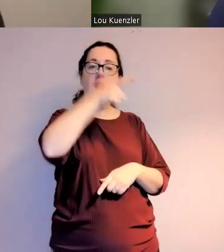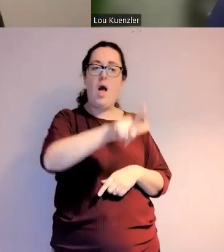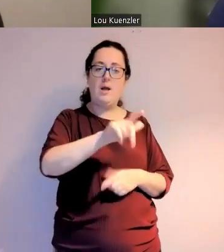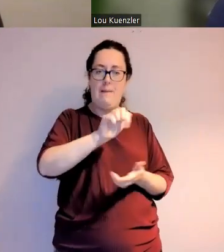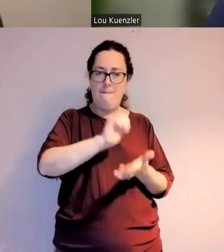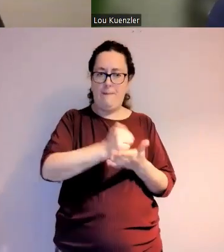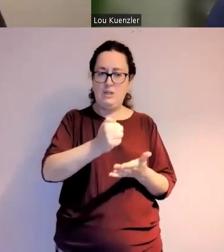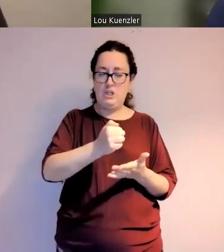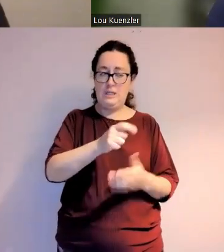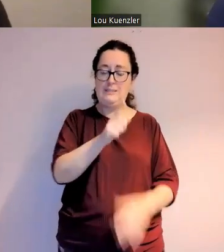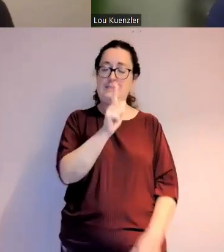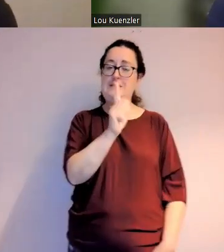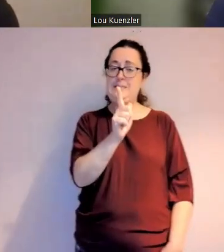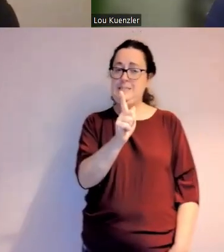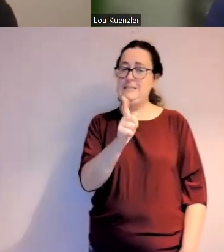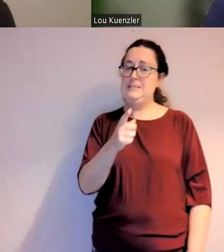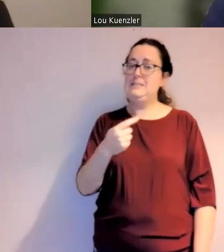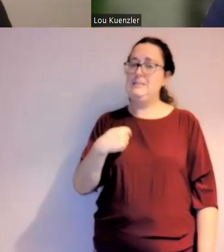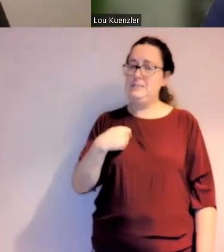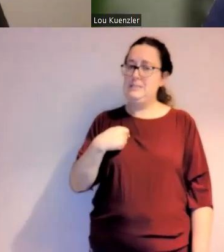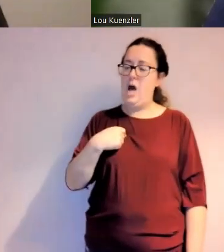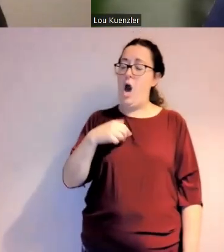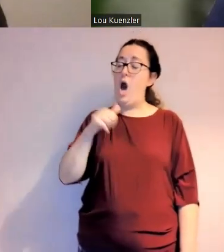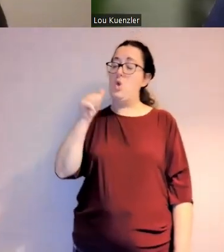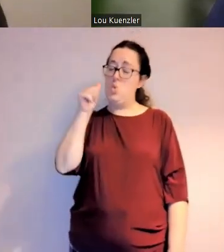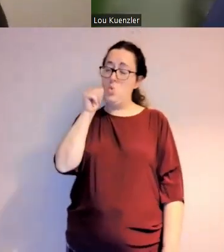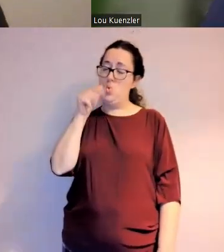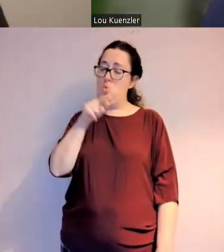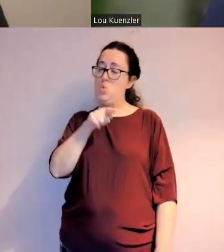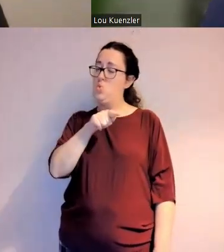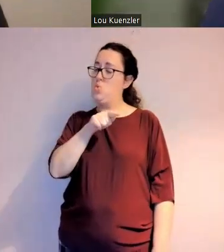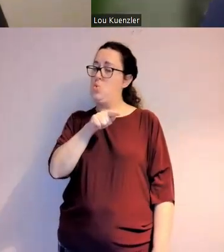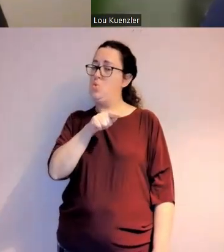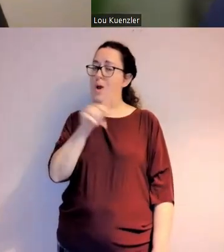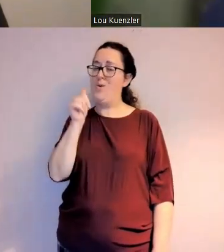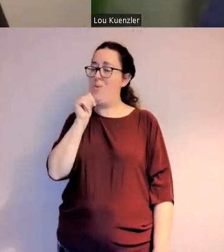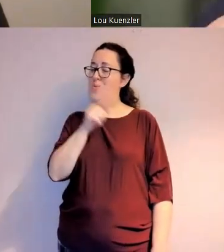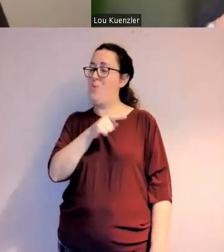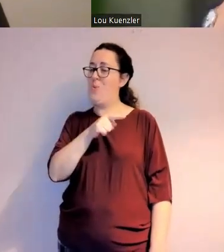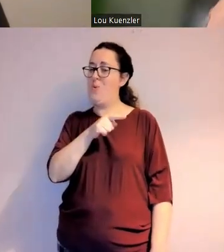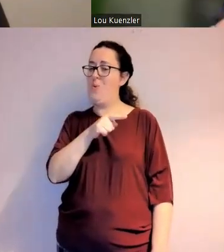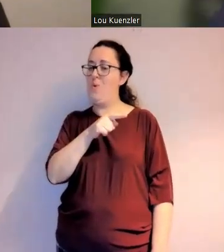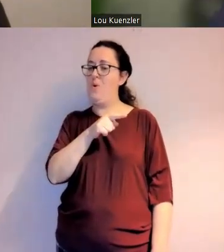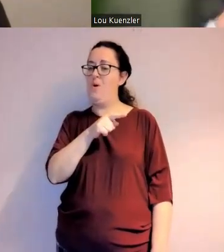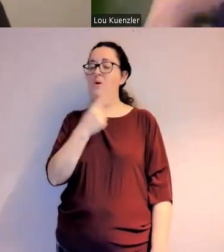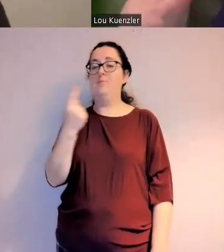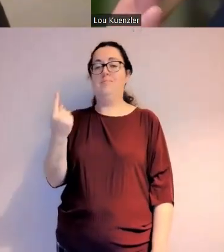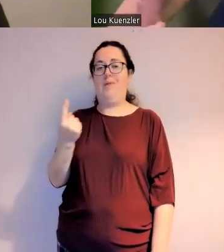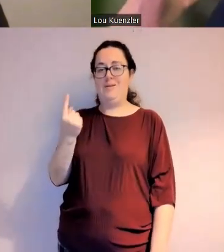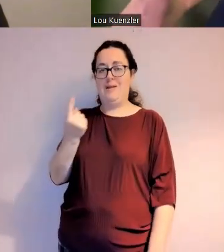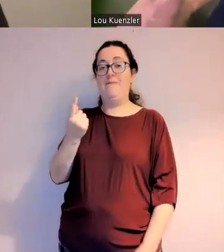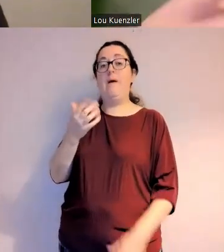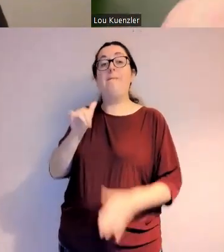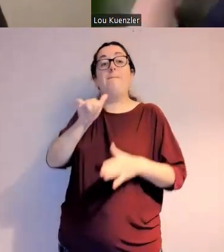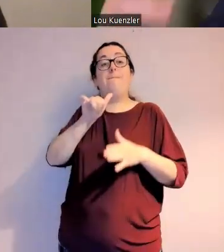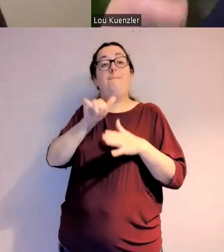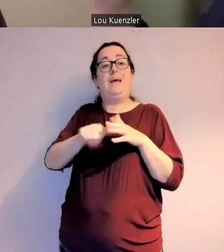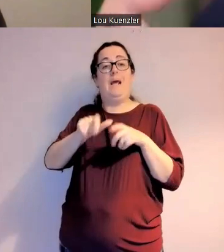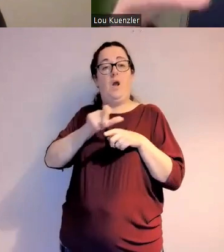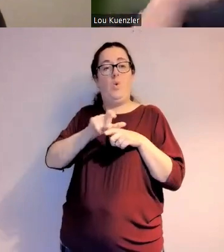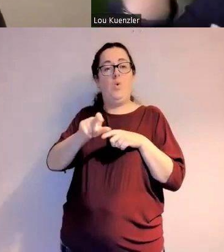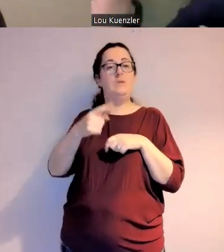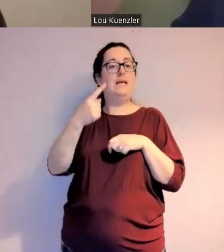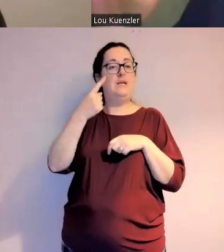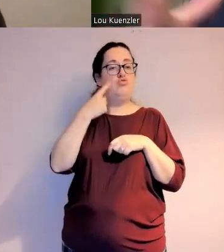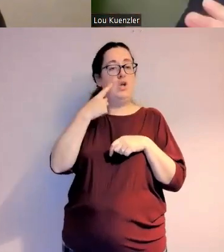but I would just like to say that I knew from the get-go, because Varsha did the beginner's course, the Introduction